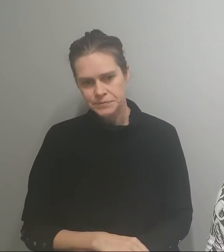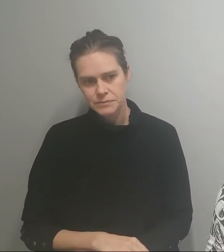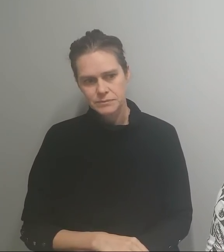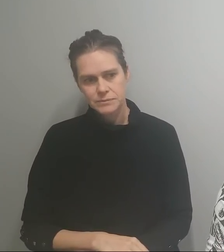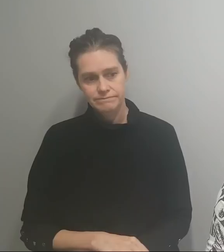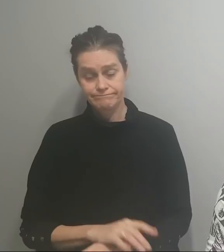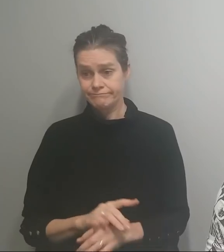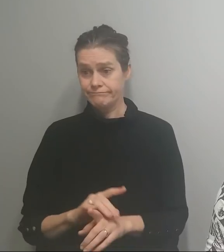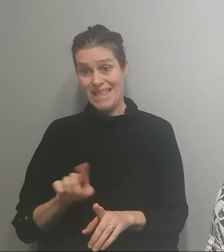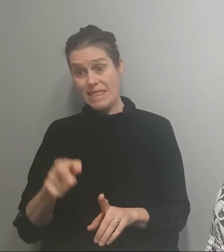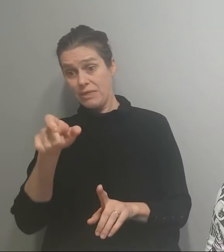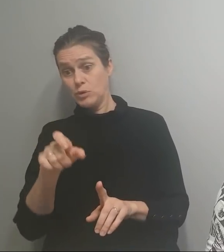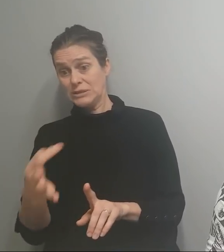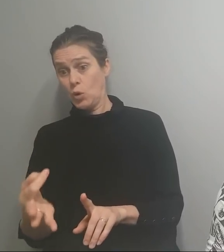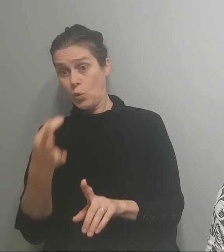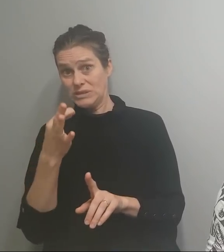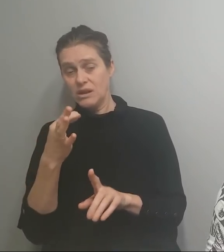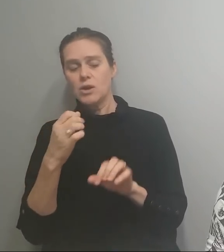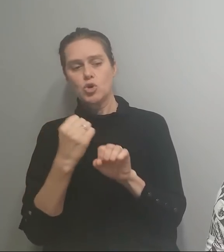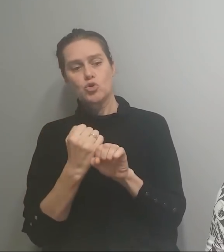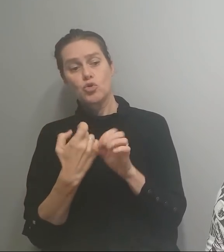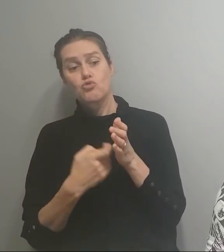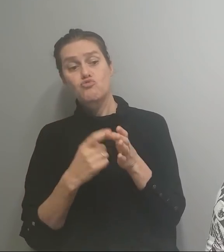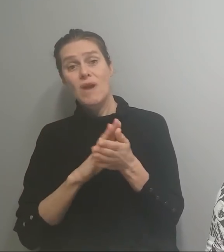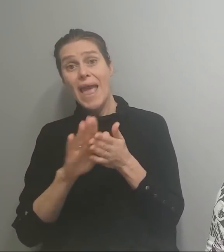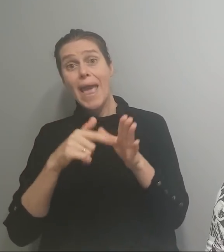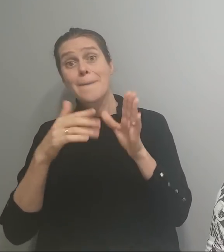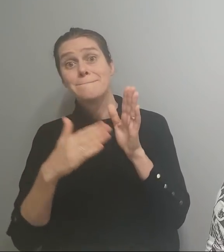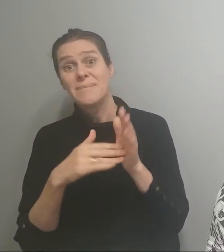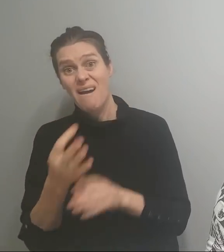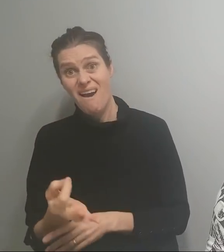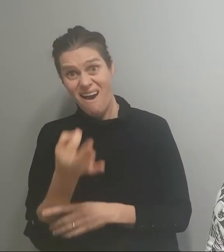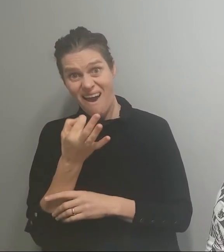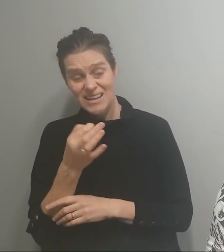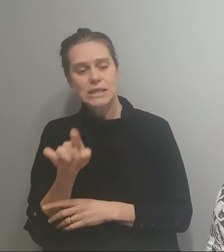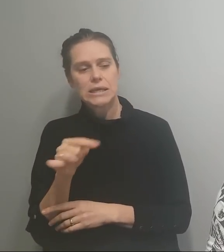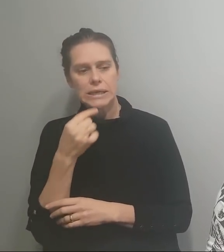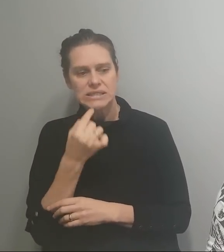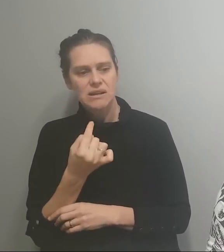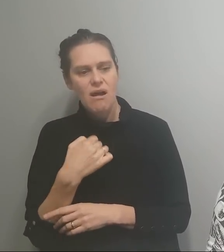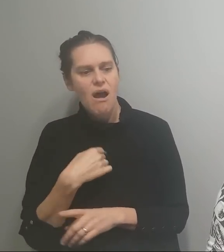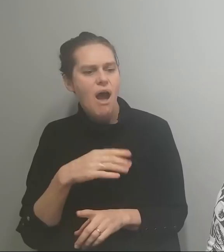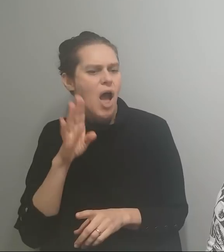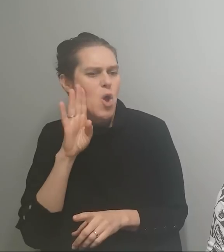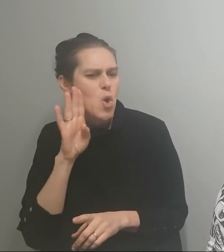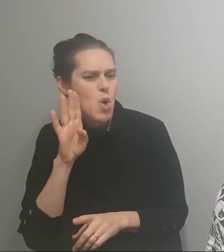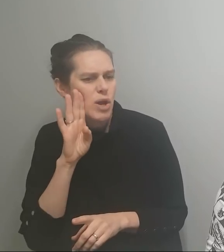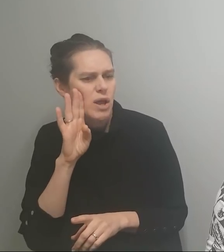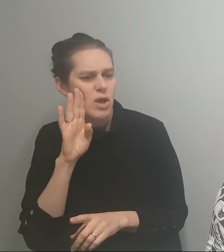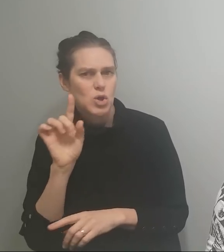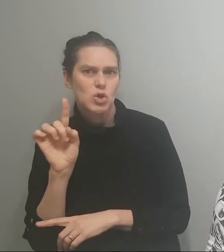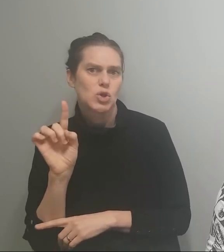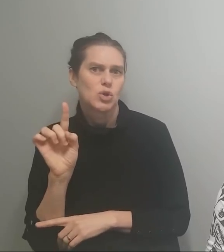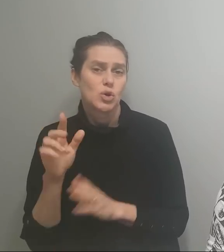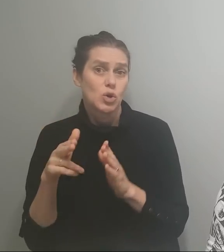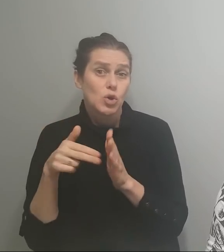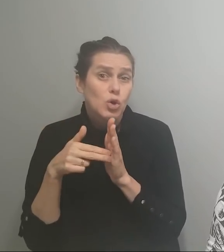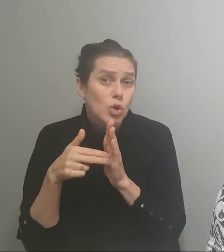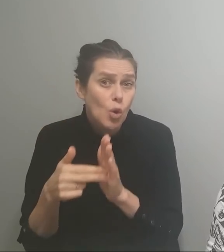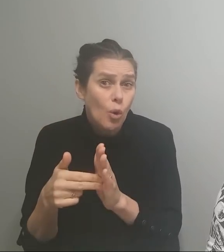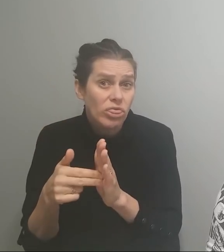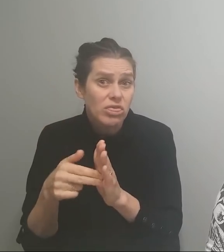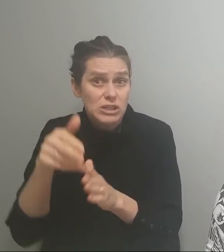Graham has just asked, I've heard unofficially that North Shore Auckland is possibly being proposed to roll out in 2020. Is this the